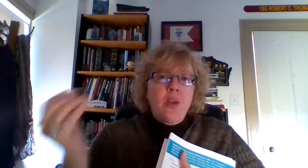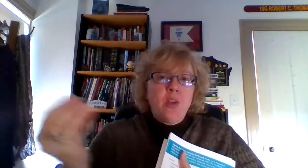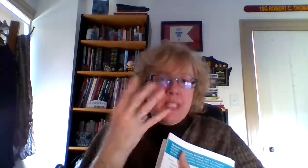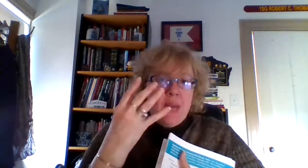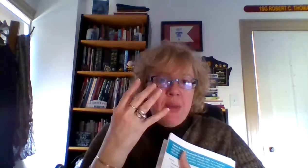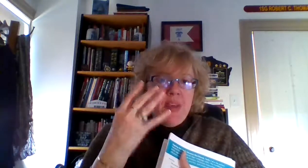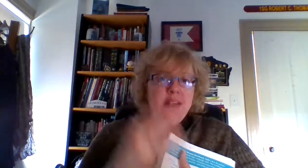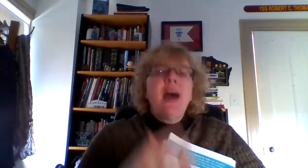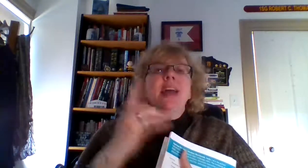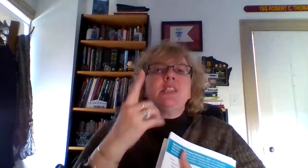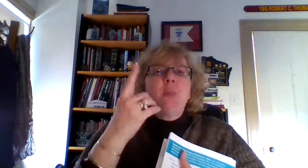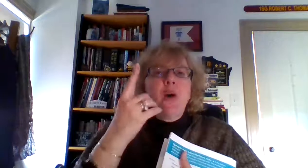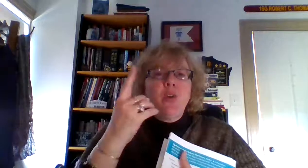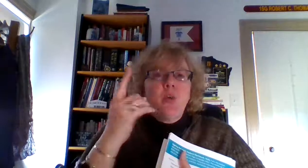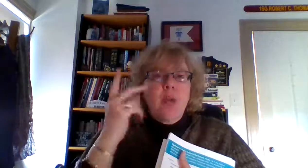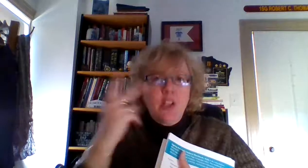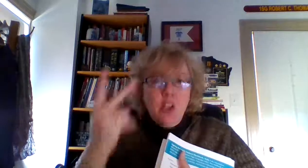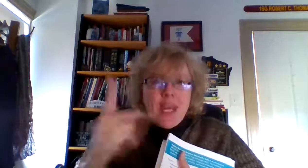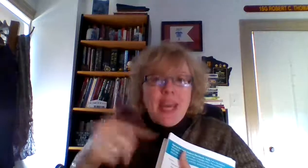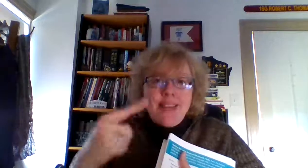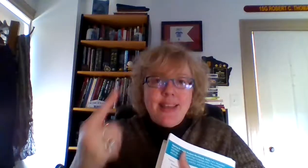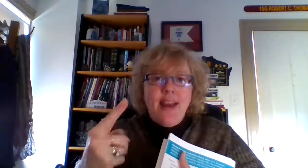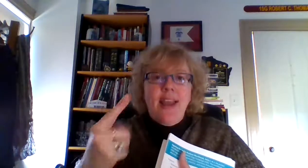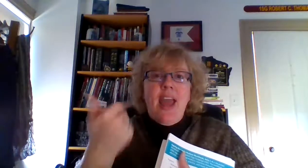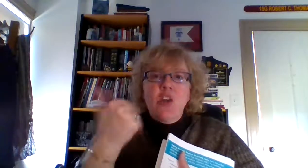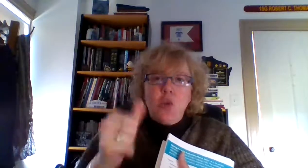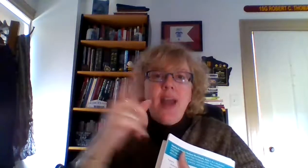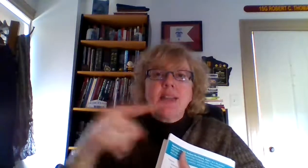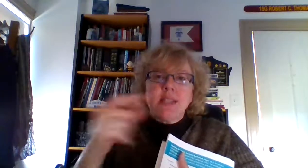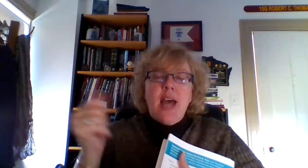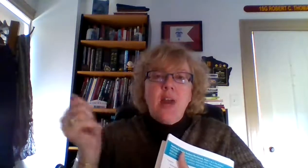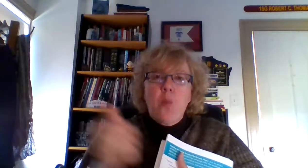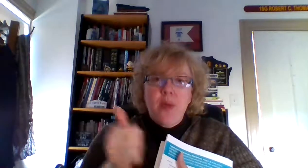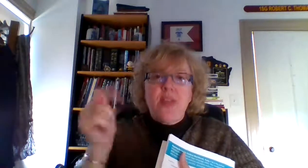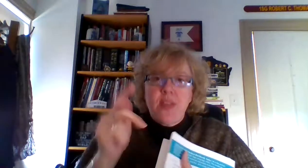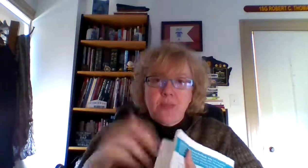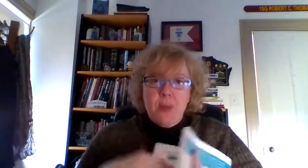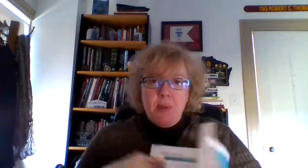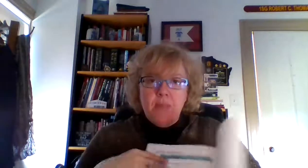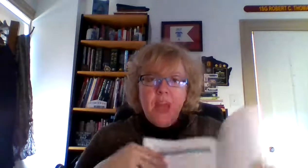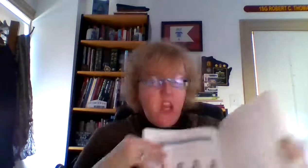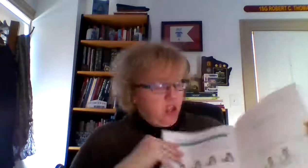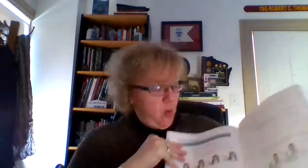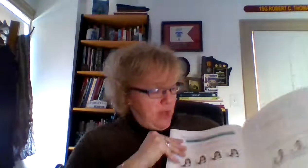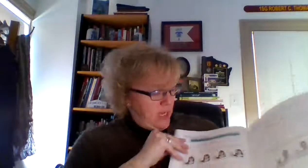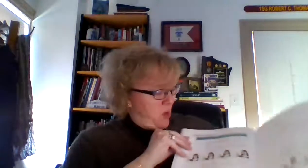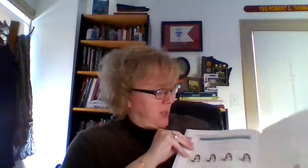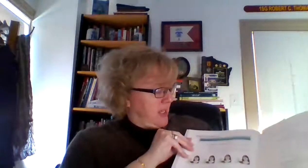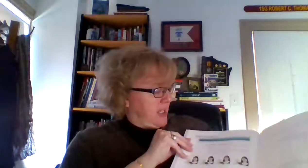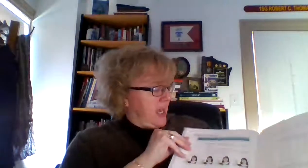you send me this. It's about you like looking at signing and trying to sign with these people. So you can see